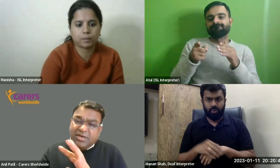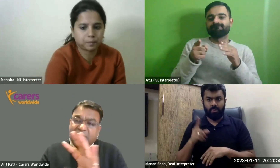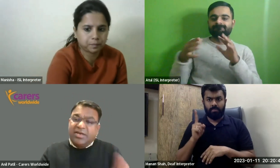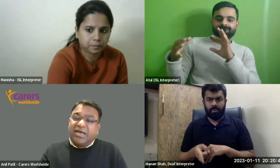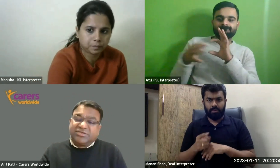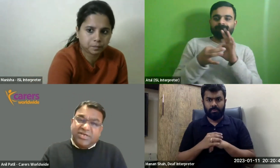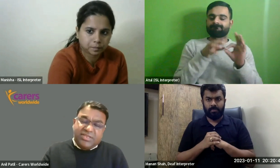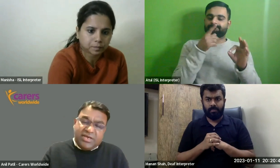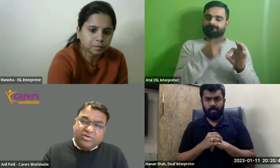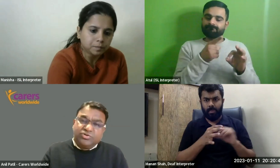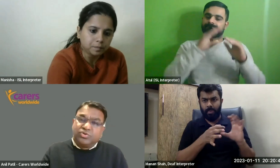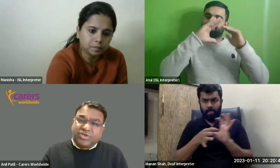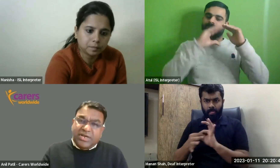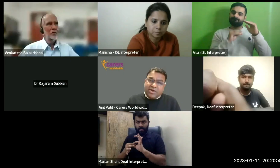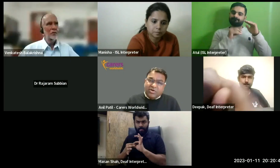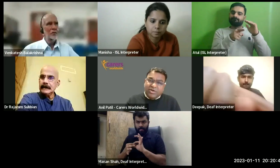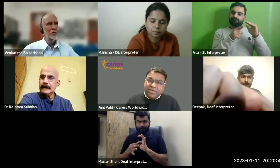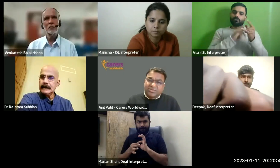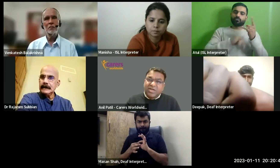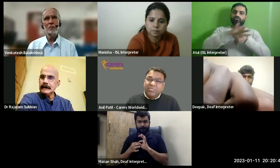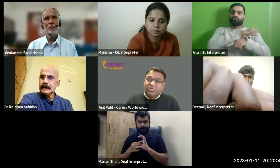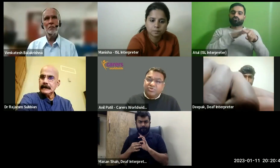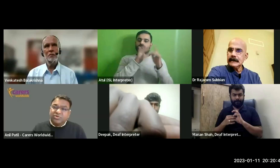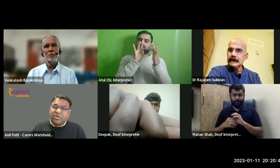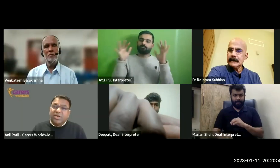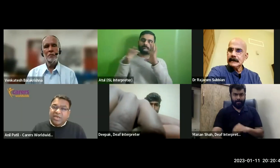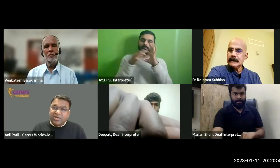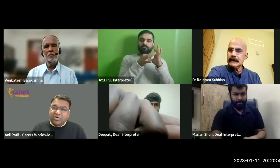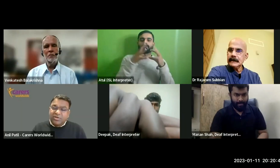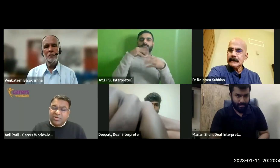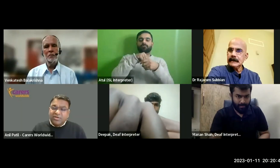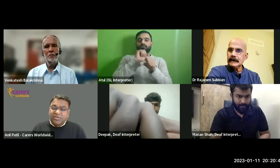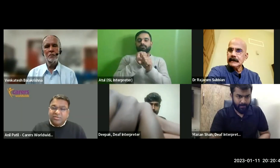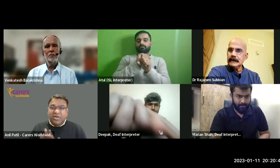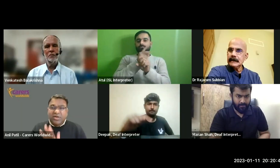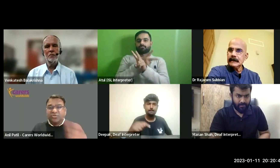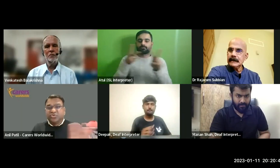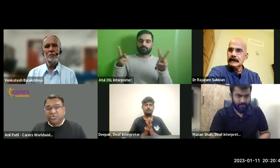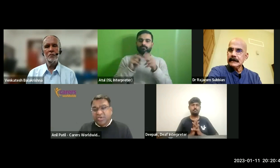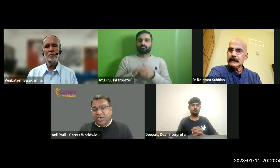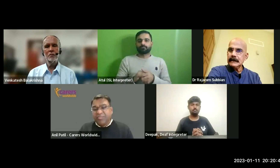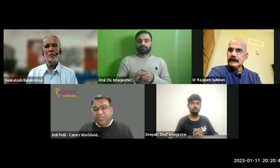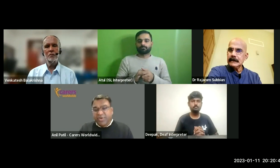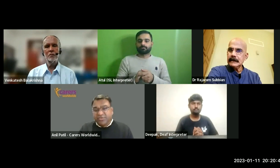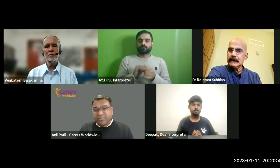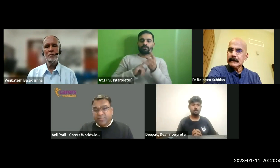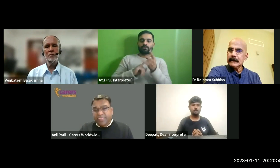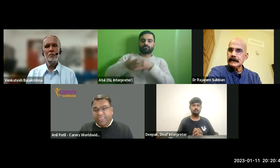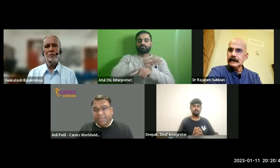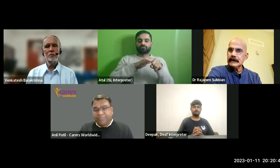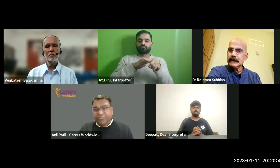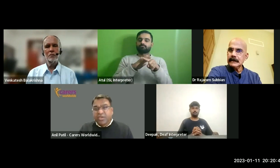significant reduction in their social contacts, unable to carry on social